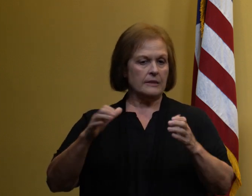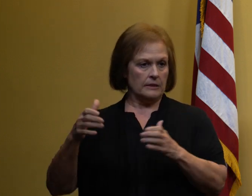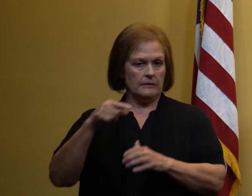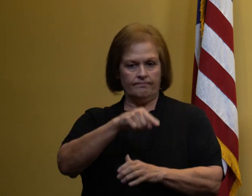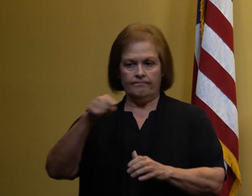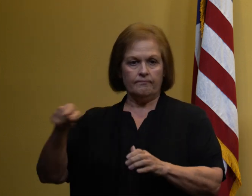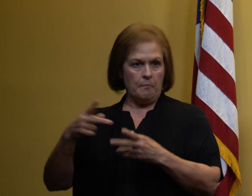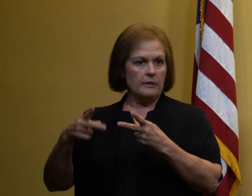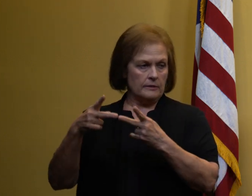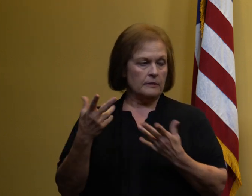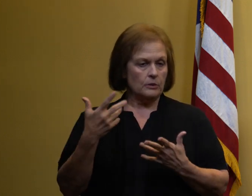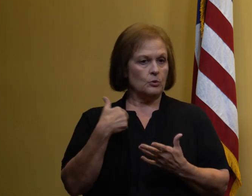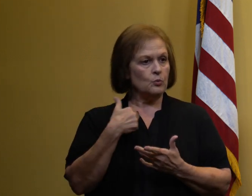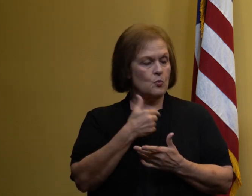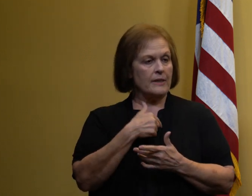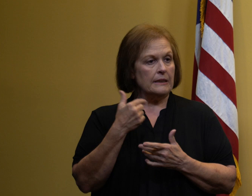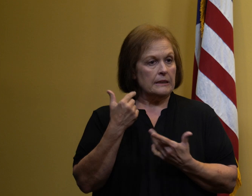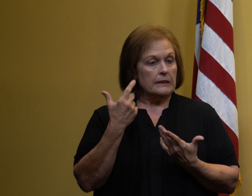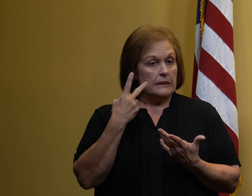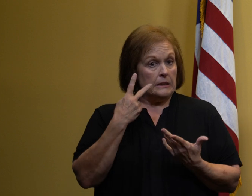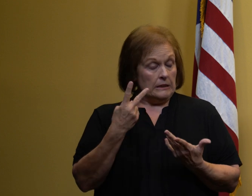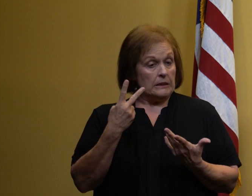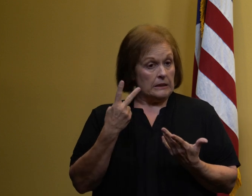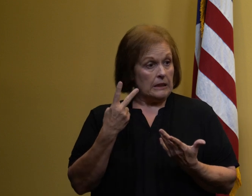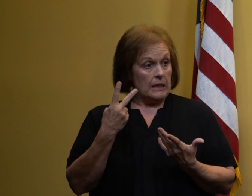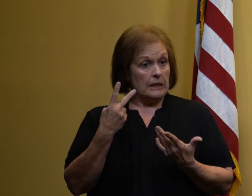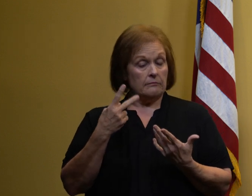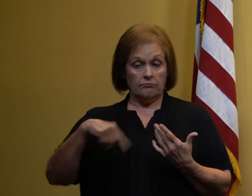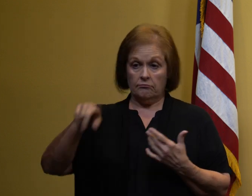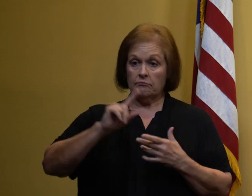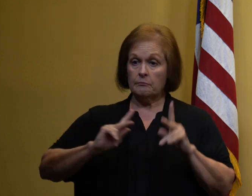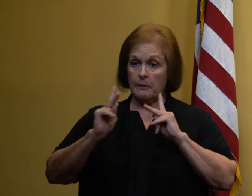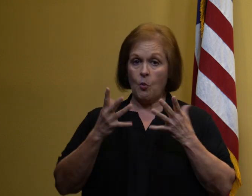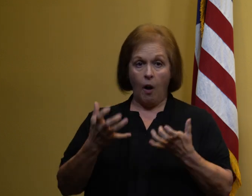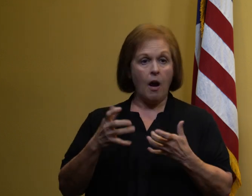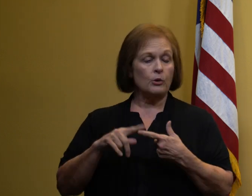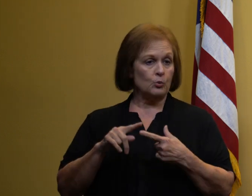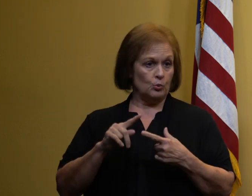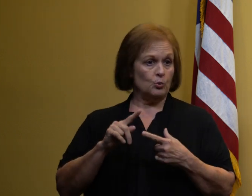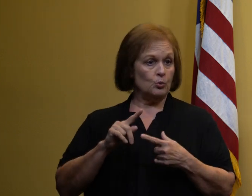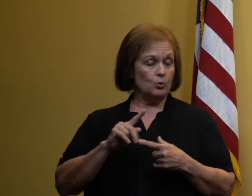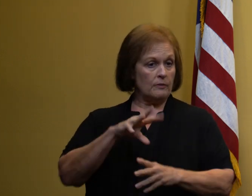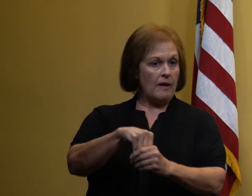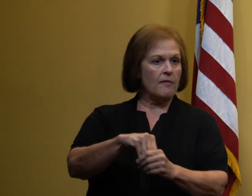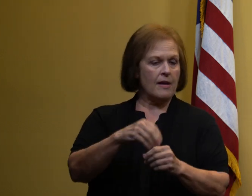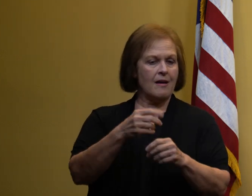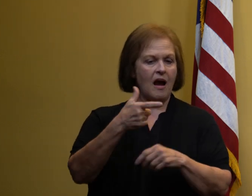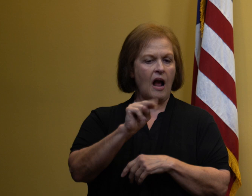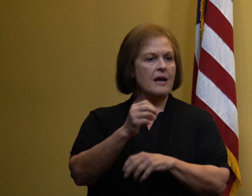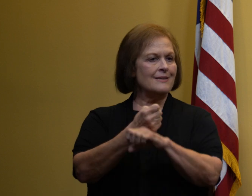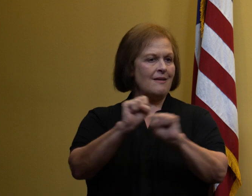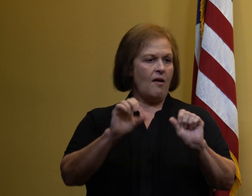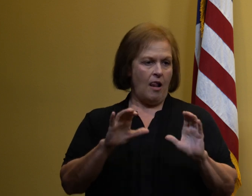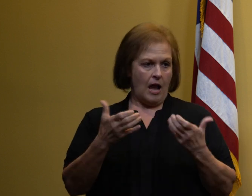seeing a great response, I would say, from residents participating in these gun safety classes. And